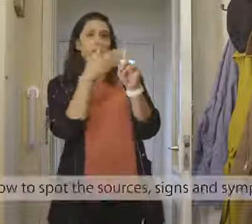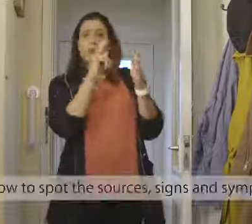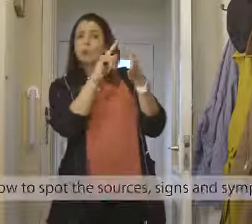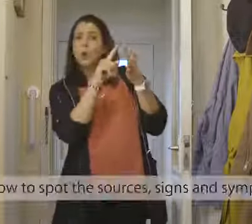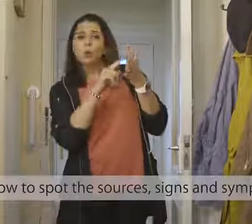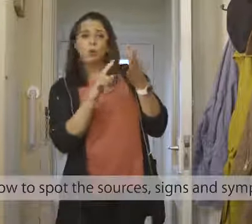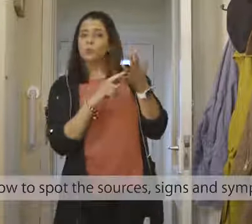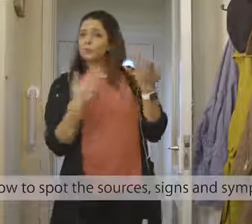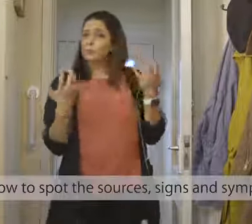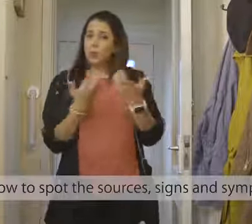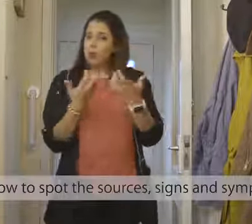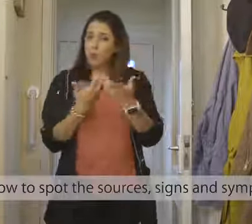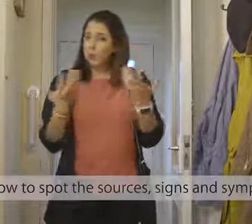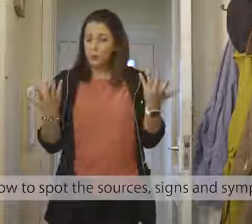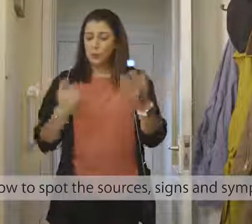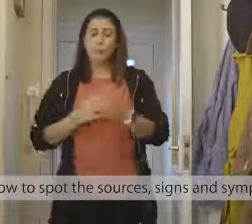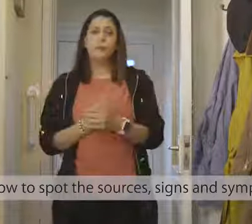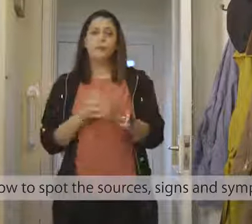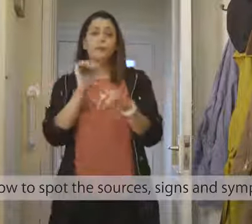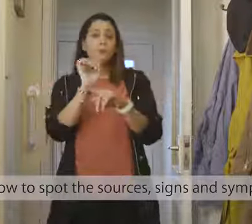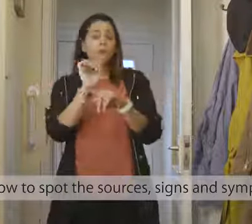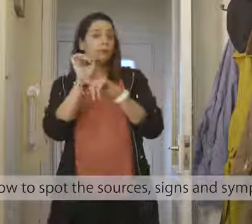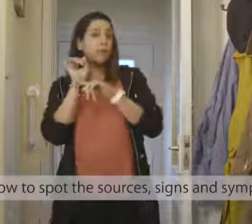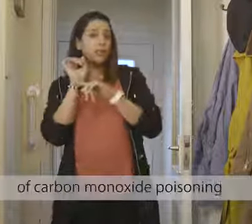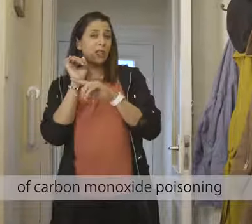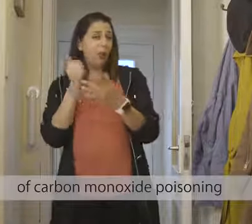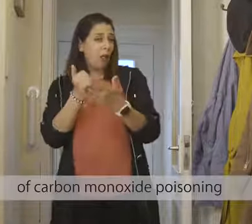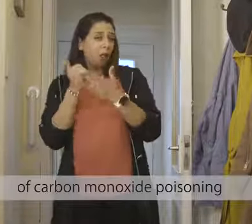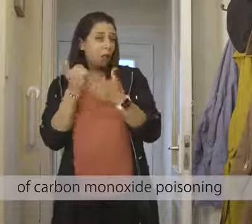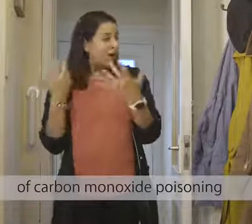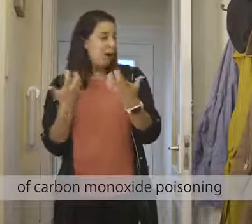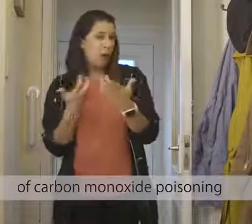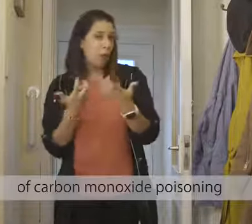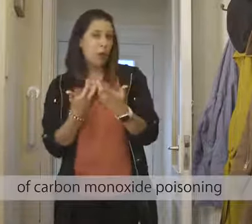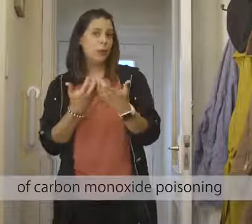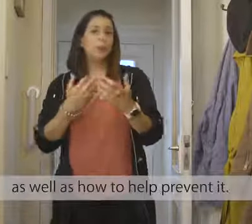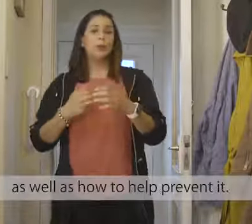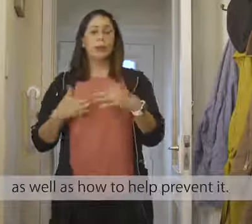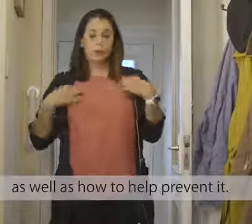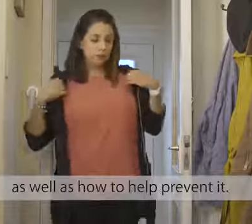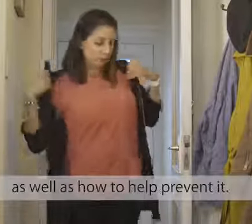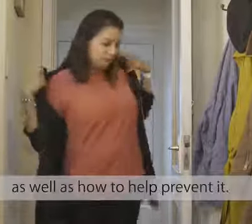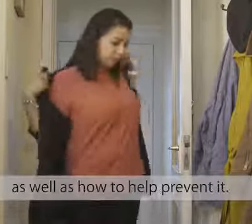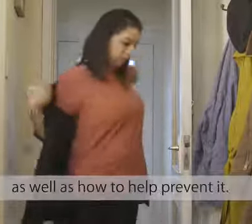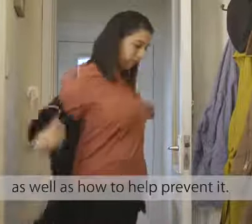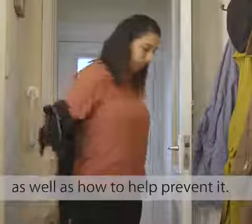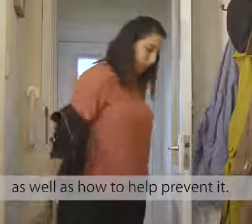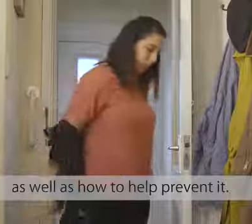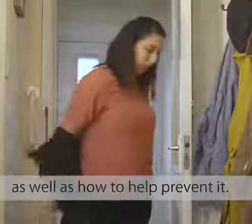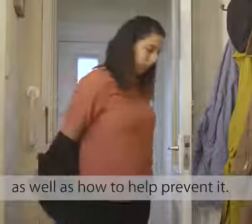Here's how to spot the sources, signs, and symptoms of carbon monoxide poisoning, as well as how to help prevent it.